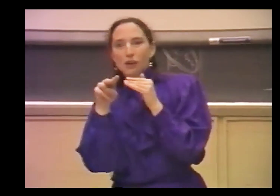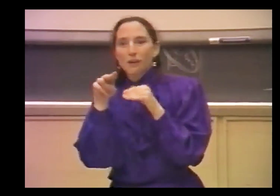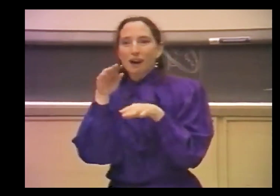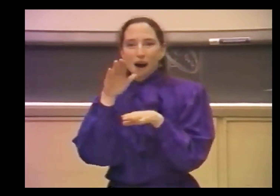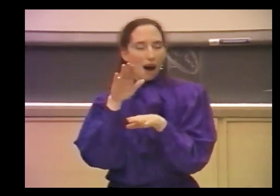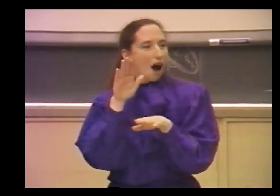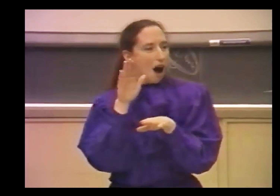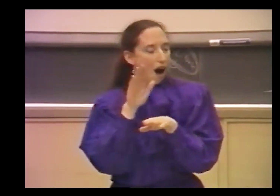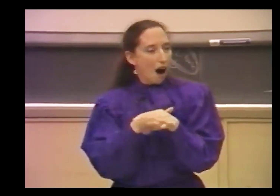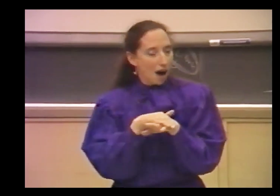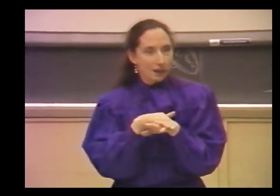window on